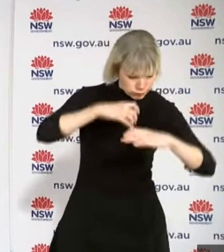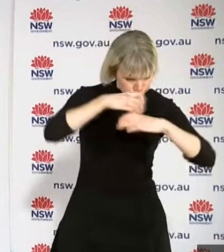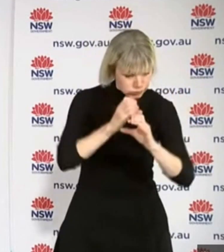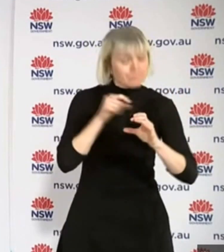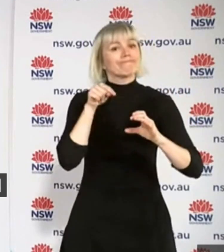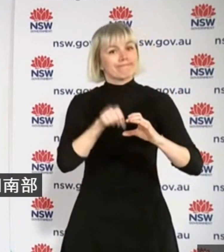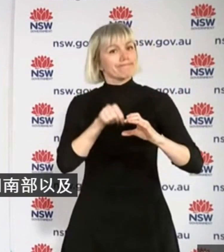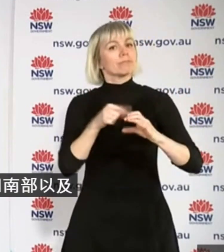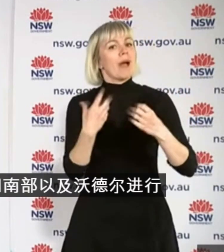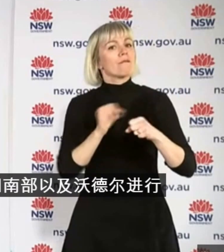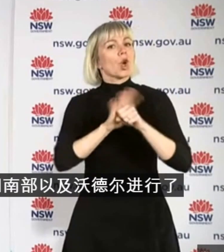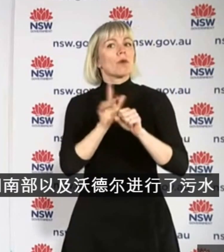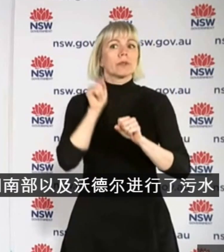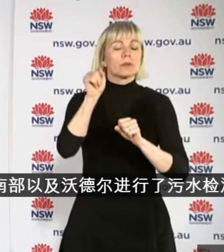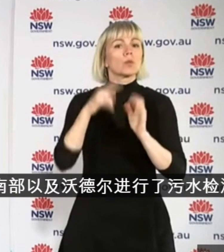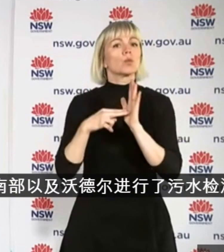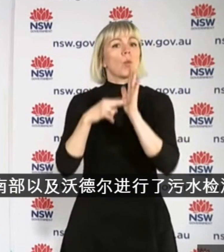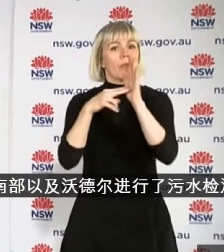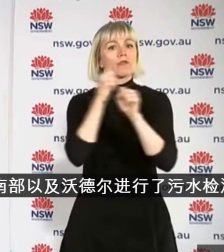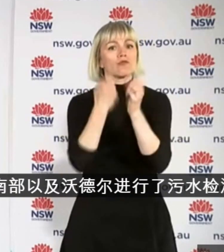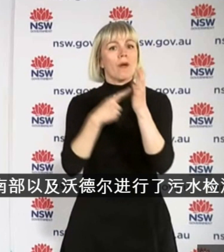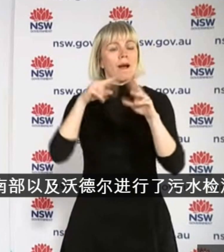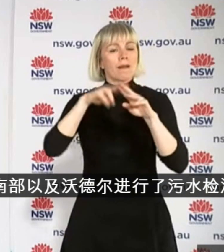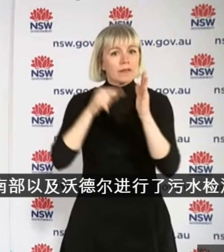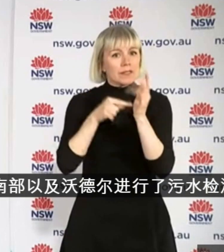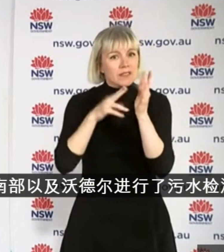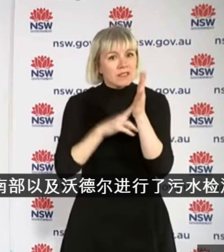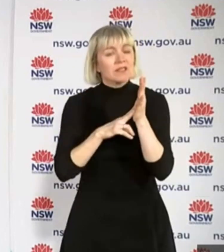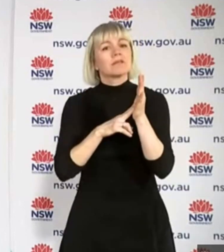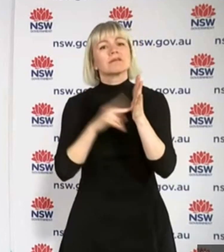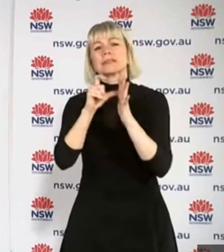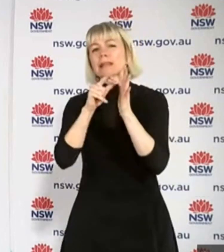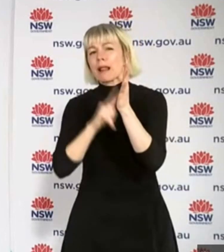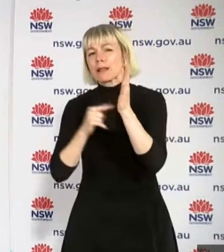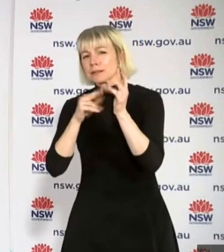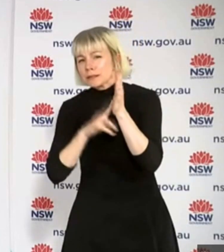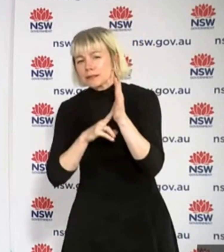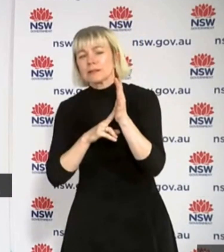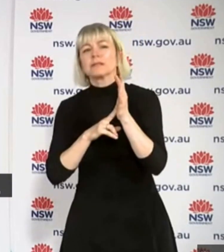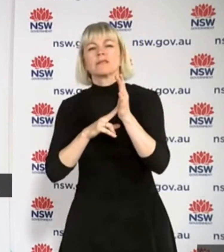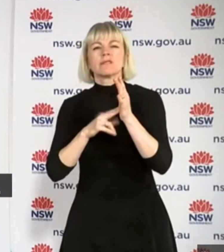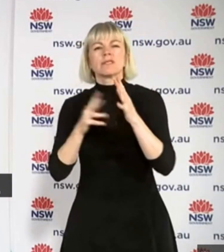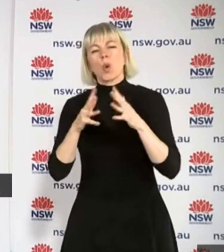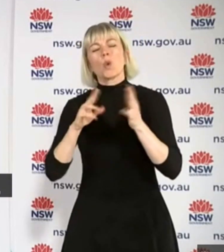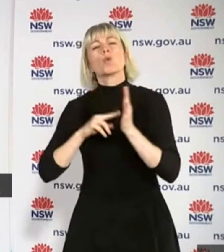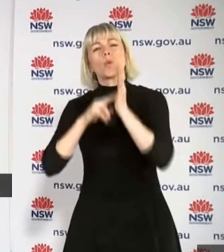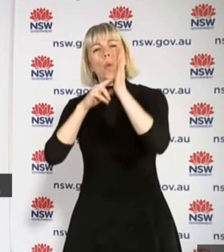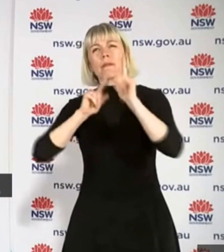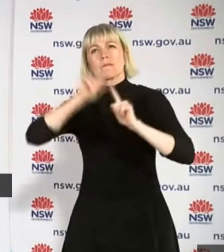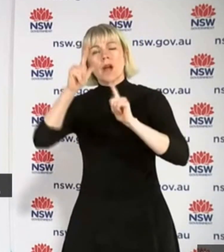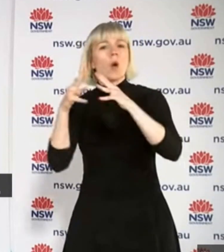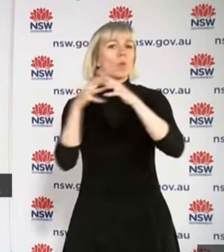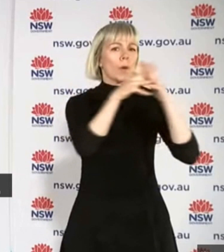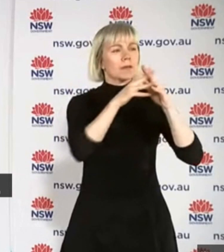South, and Wardell on the North Coast, and Dareton in the far west. And in addition to the areas that I'm most